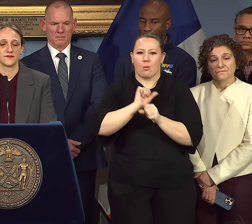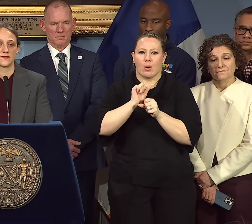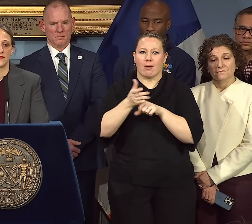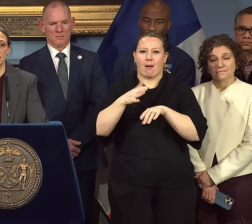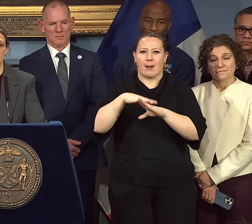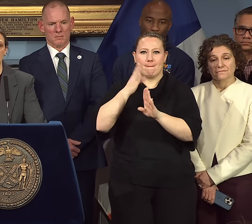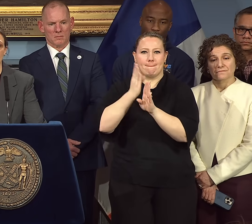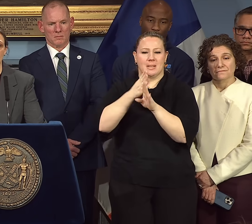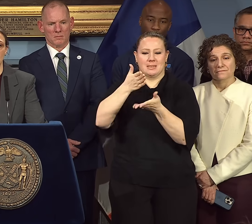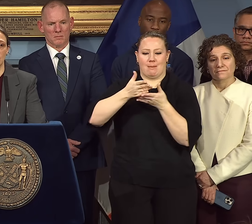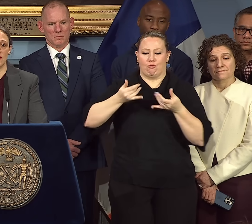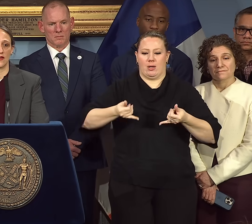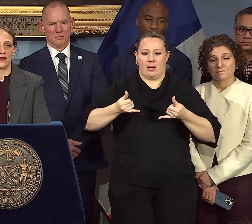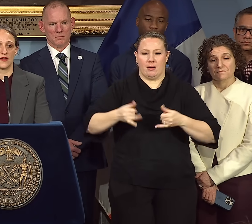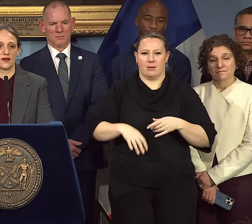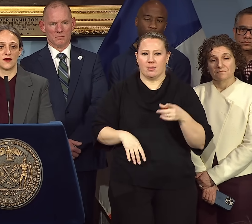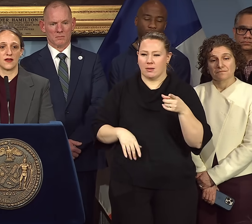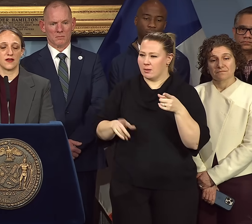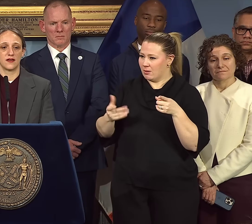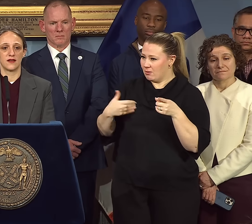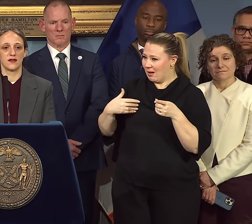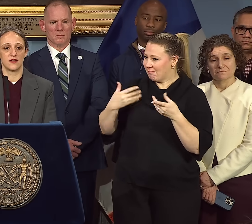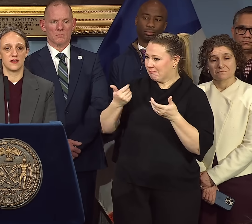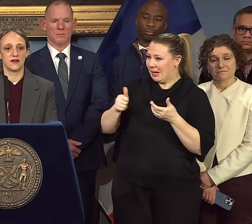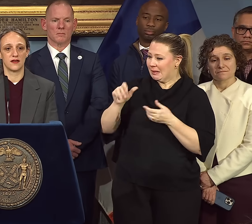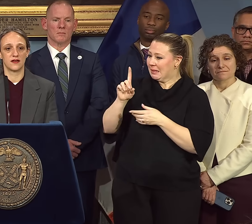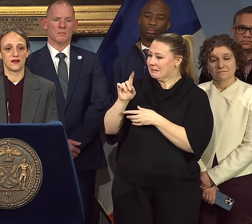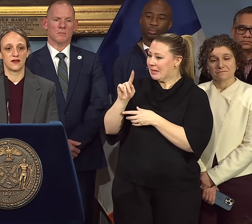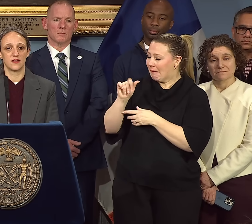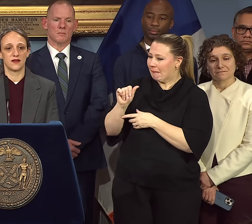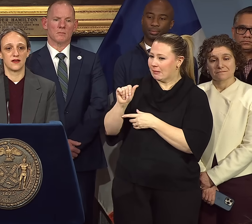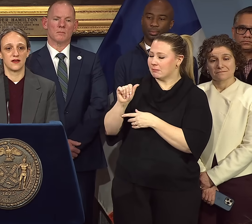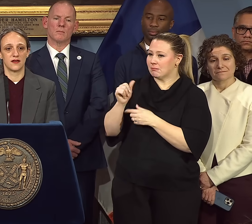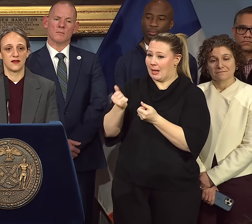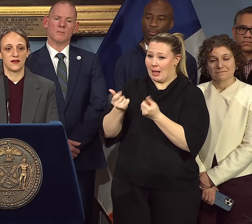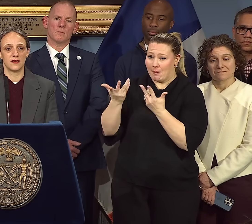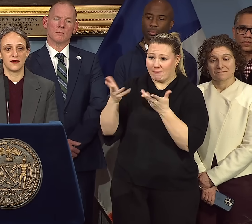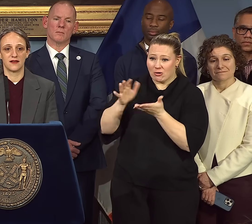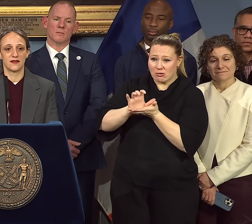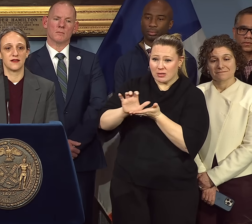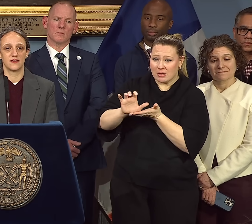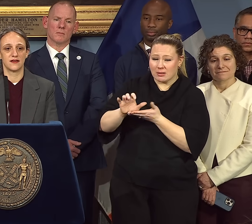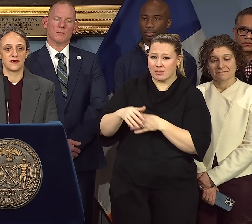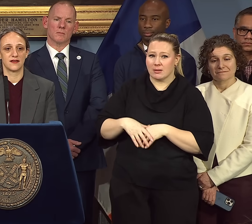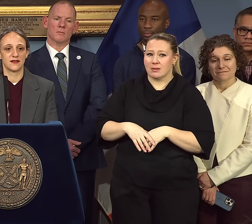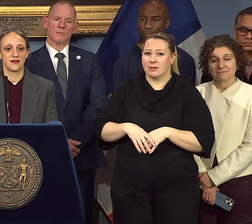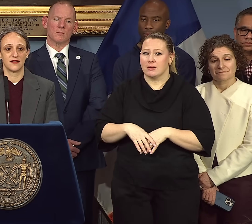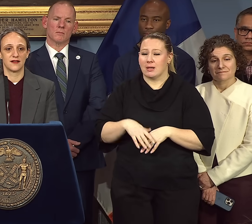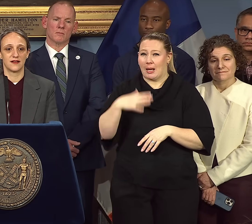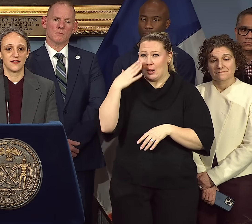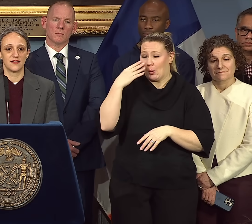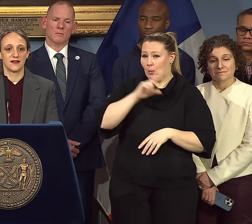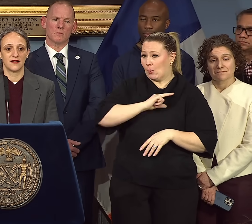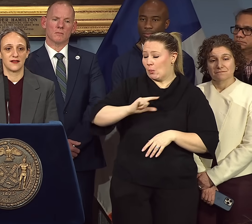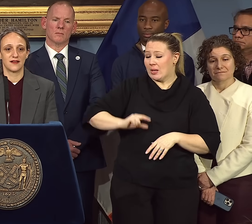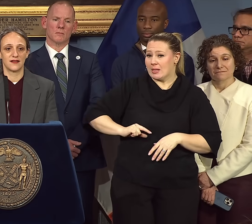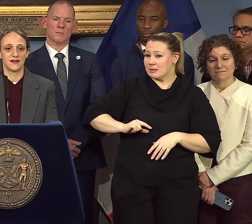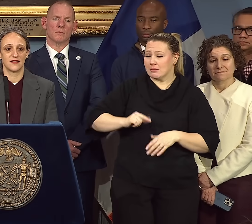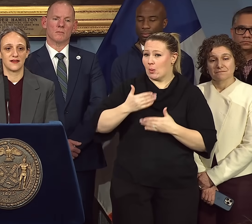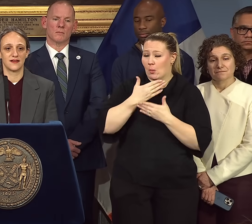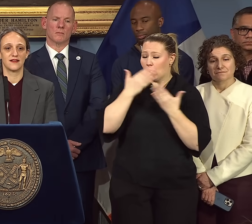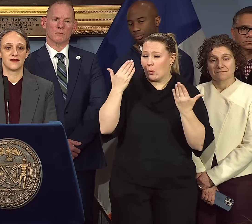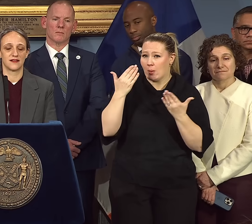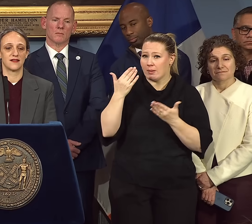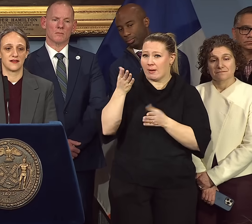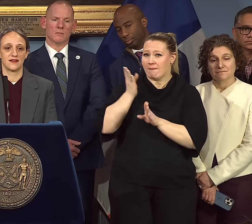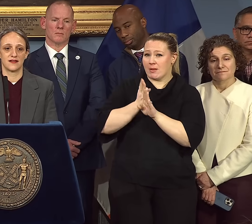Do you have data on how many were cleared? I saw, anecdotally a photo of Brooklyn, but I can tell you, like Queens Boulevard yesterday, Major Artery, none of the bus stops were cleared,